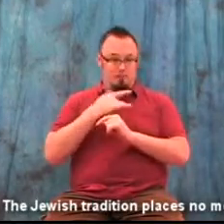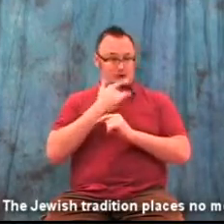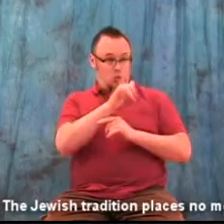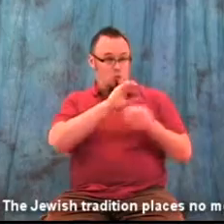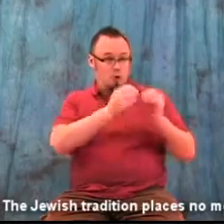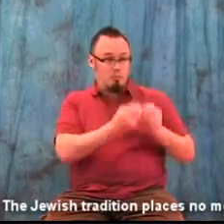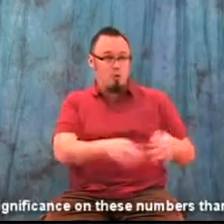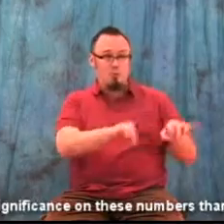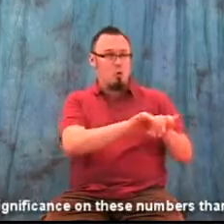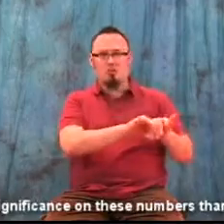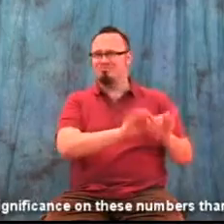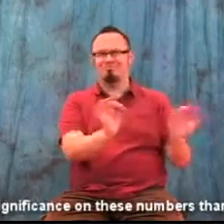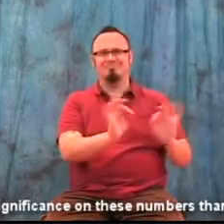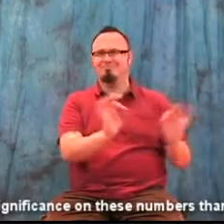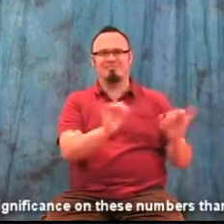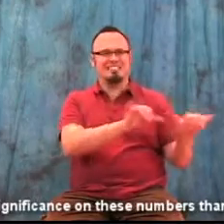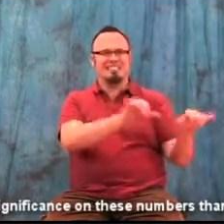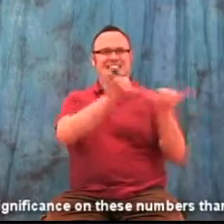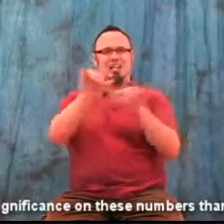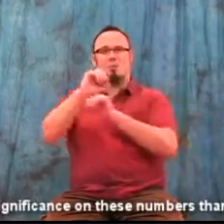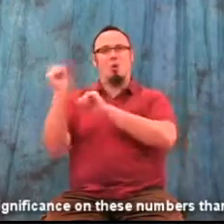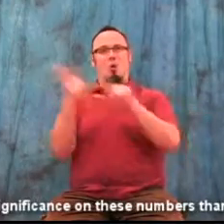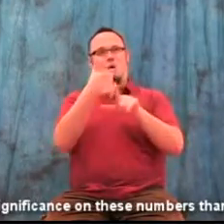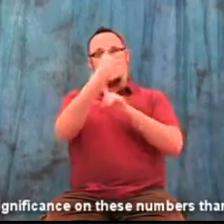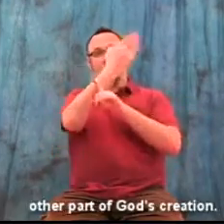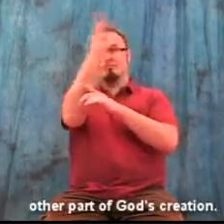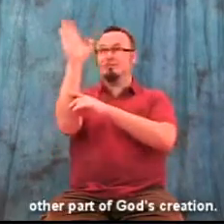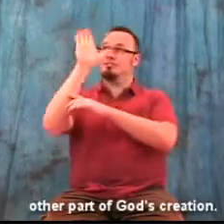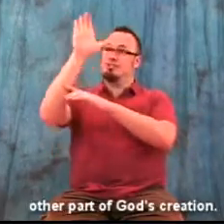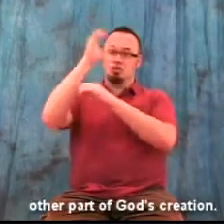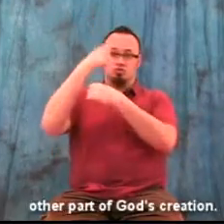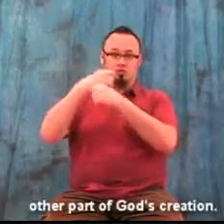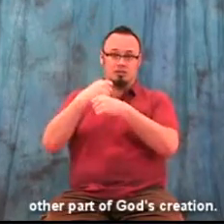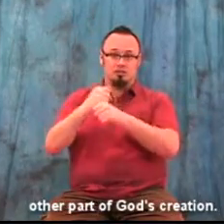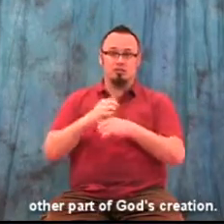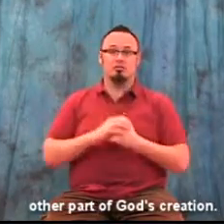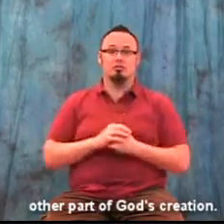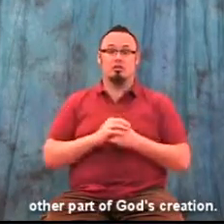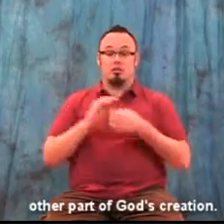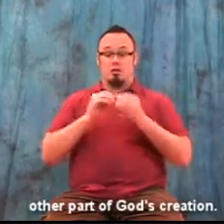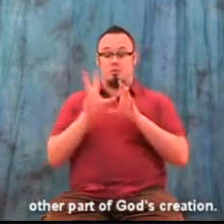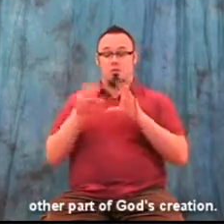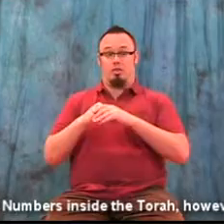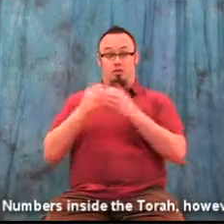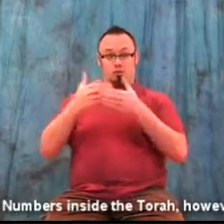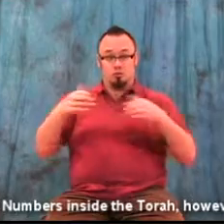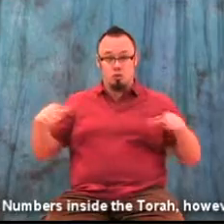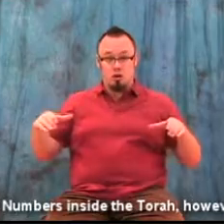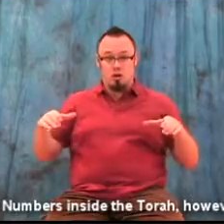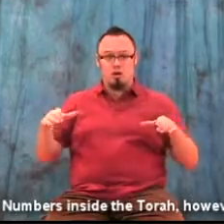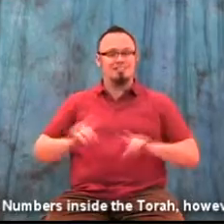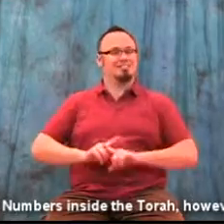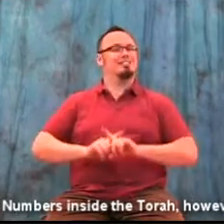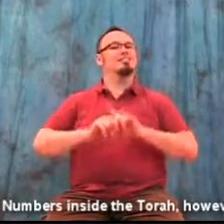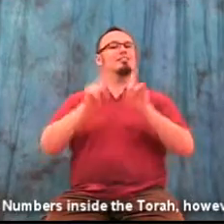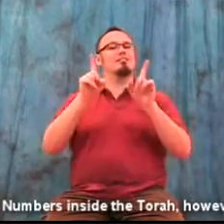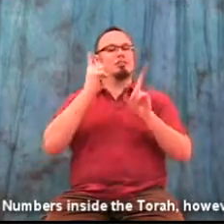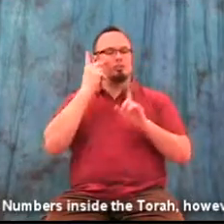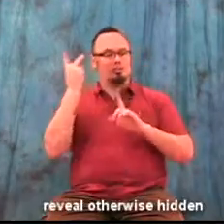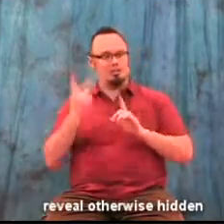significance on these numbers than any other part of God's creation. Numbers inside the Torah, however, reveal otherwise